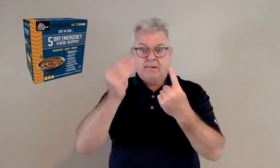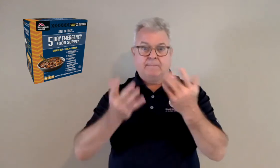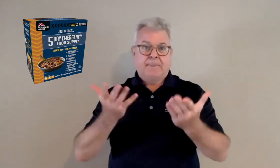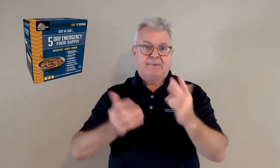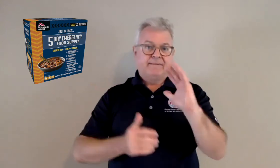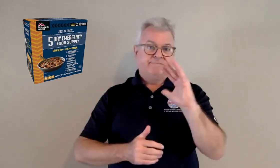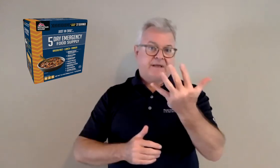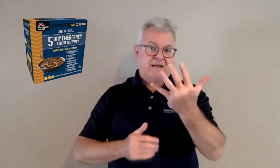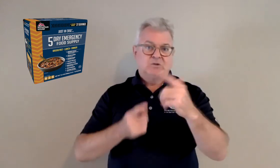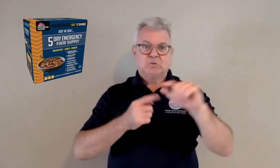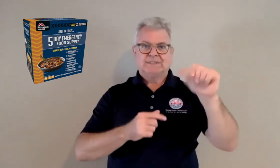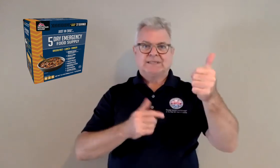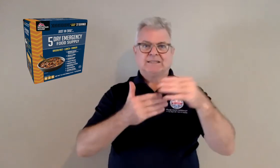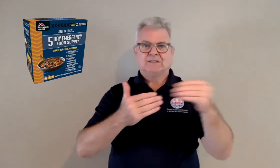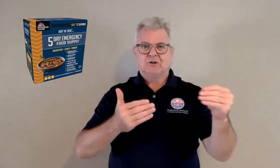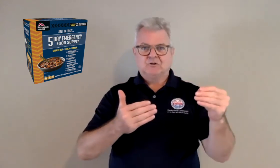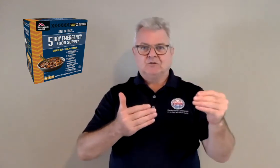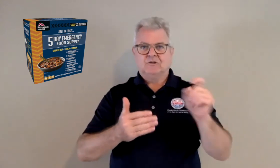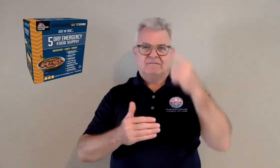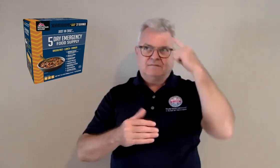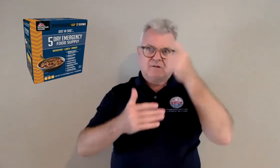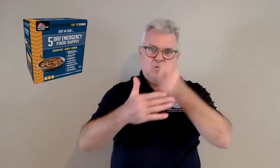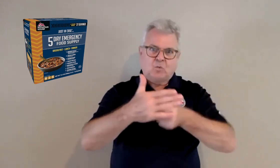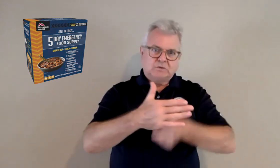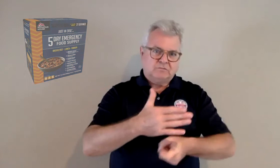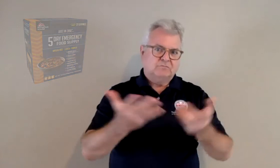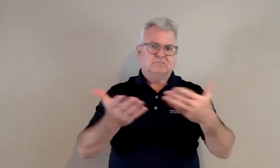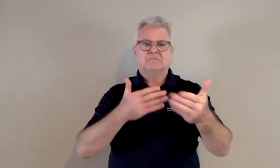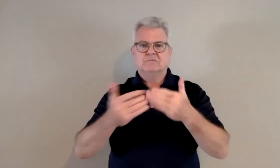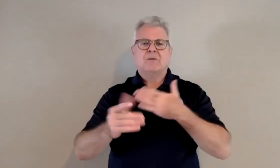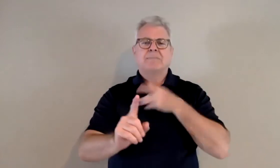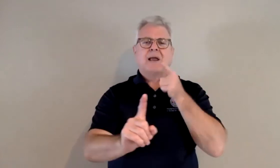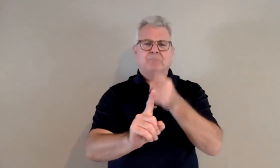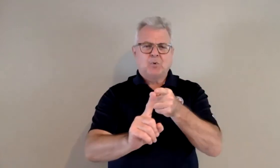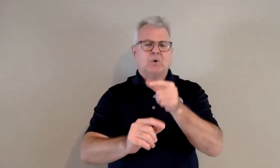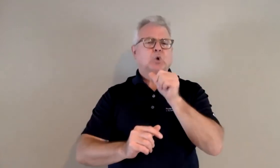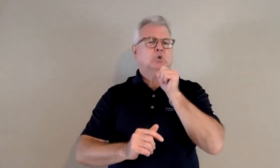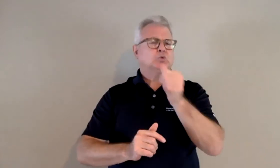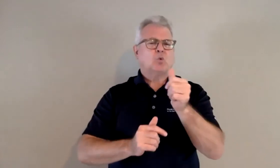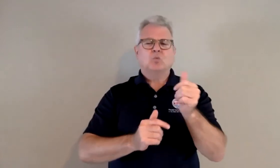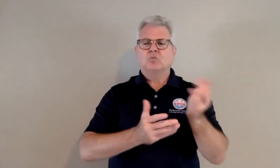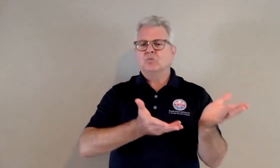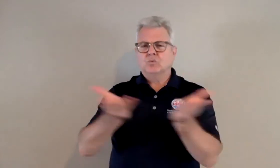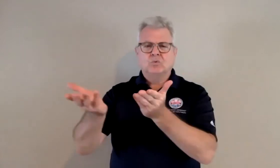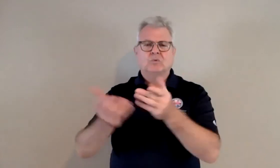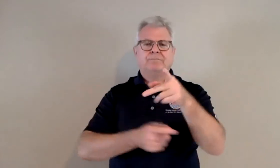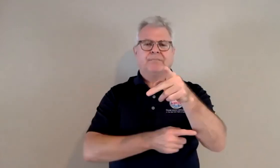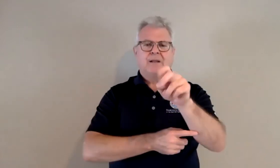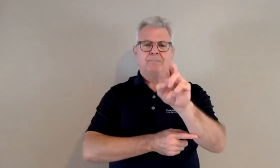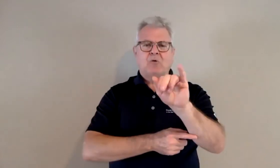that can be very expensive. Sometimes one package is $5 to $10, so consider the cost. But the main point